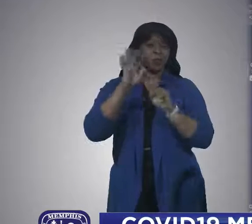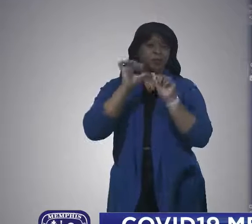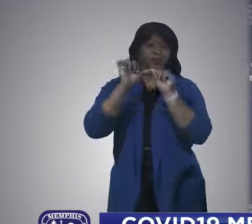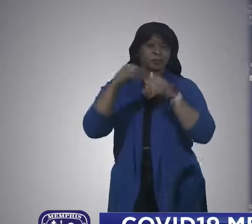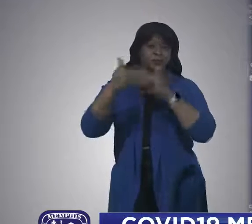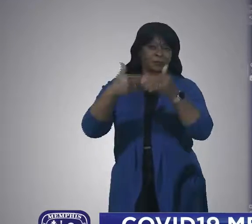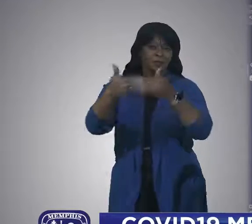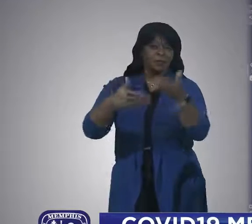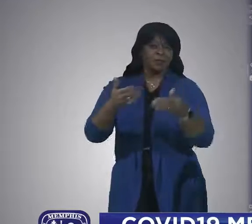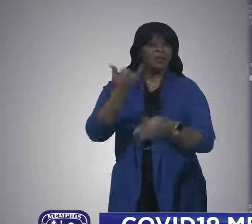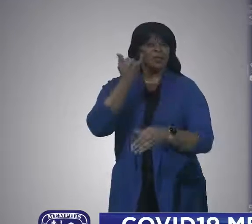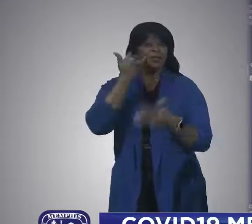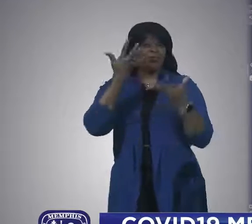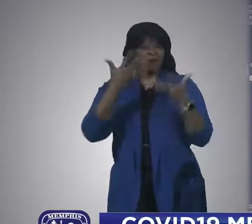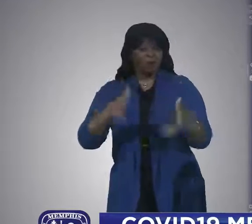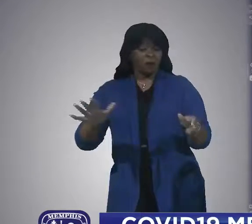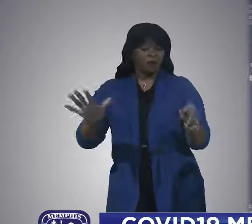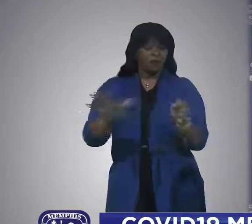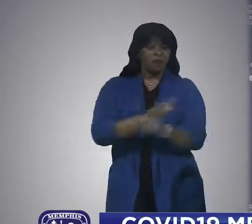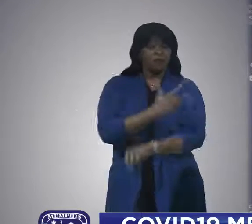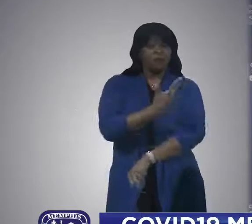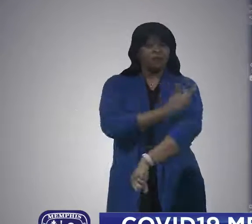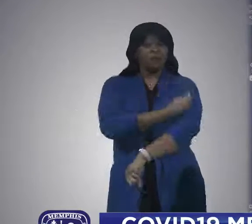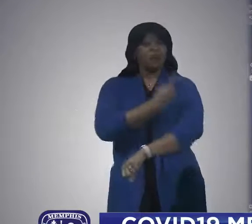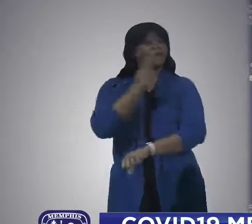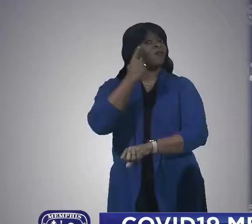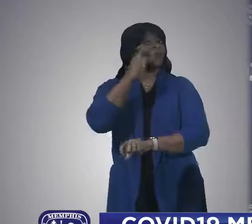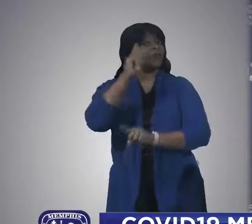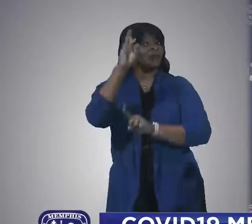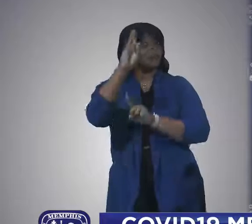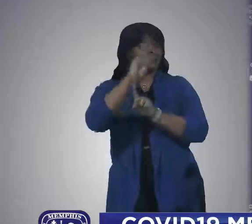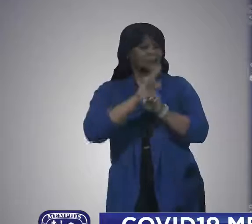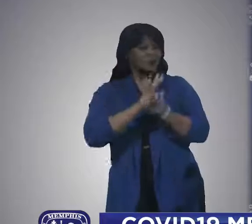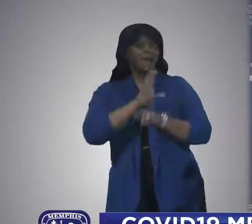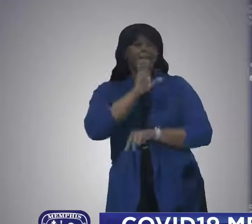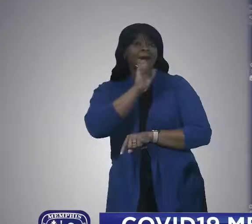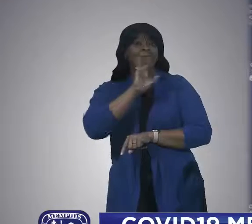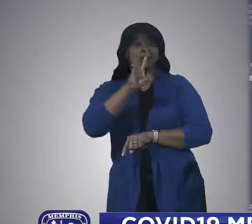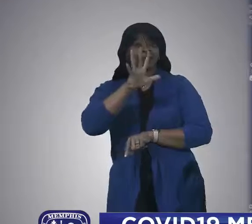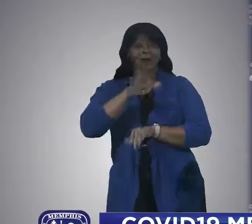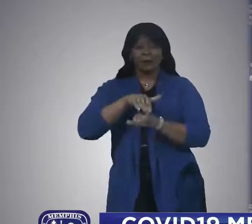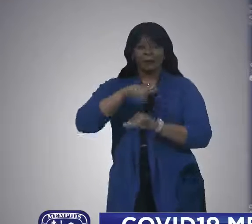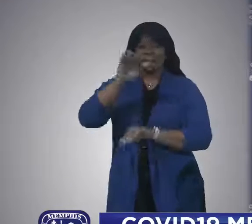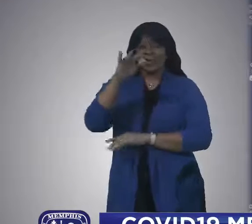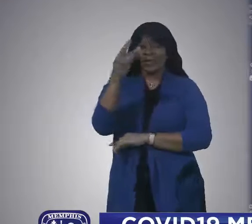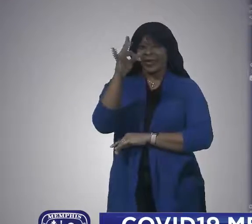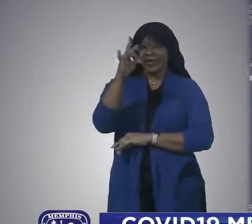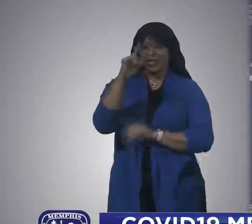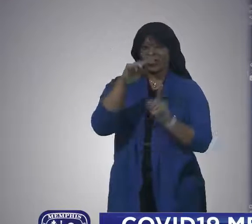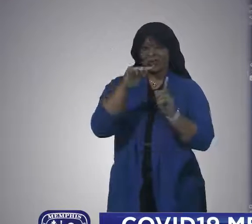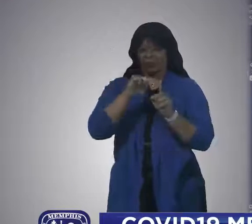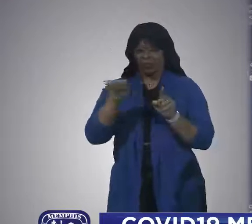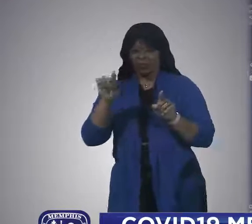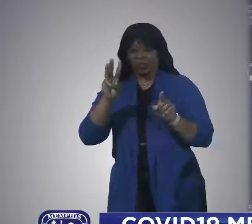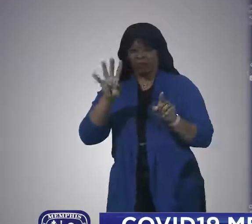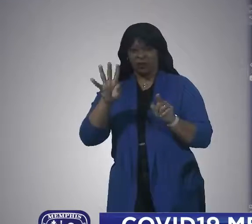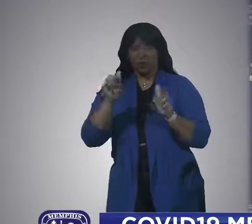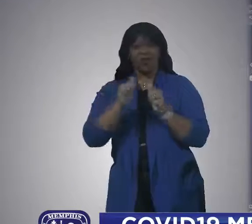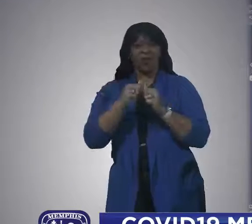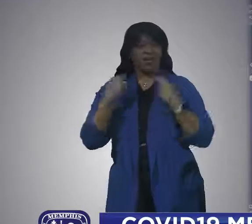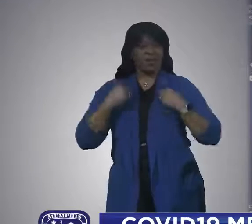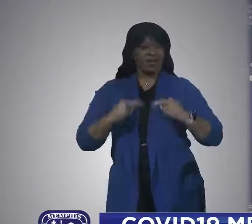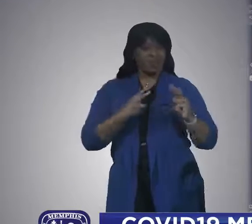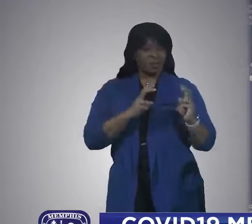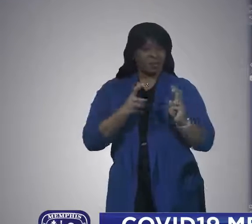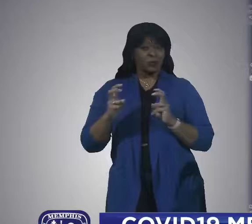So if you have been fully vaccinated for at least 6 months, if you're 65 or older, or if you're 18 to 64 with an underlying condition,